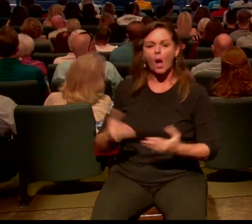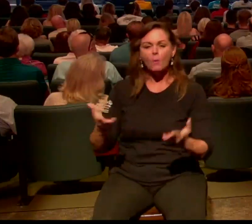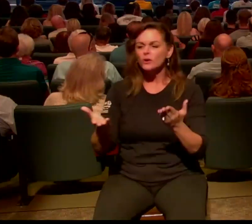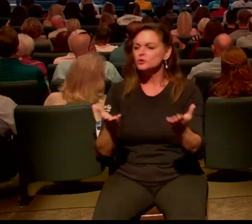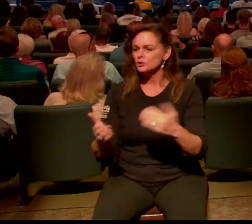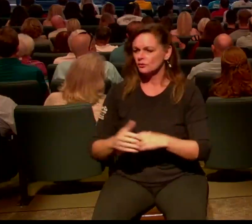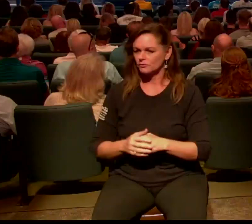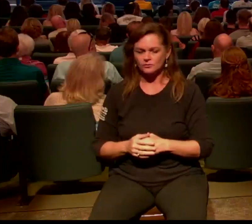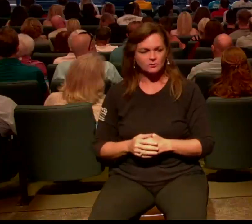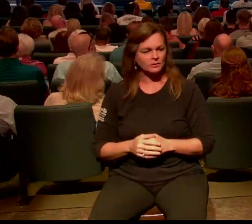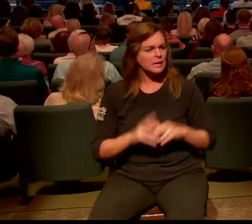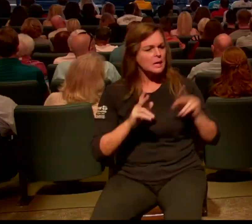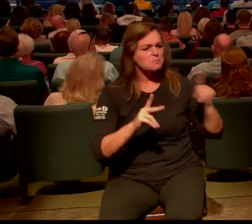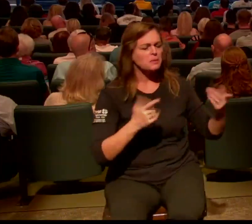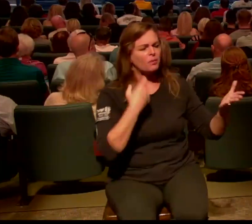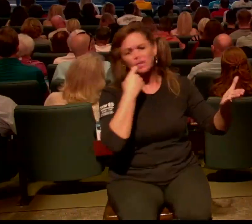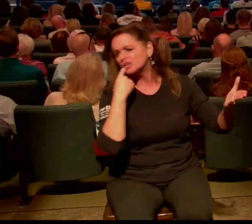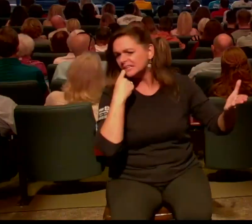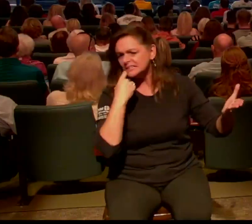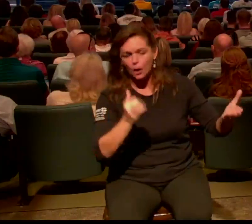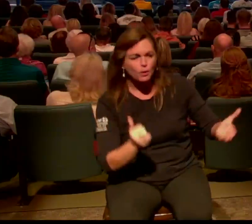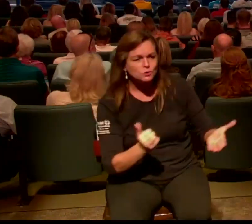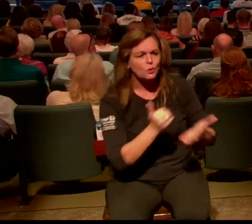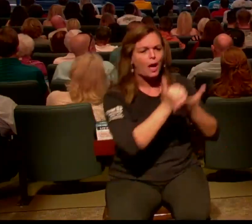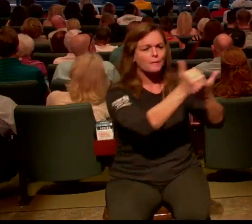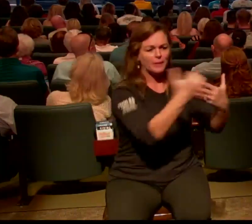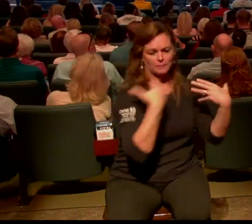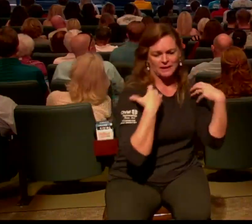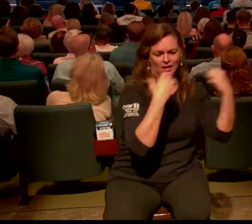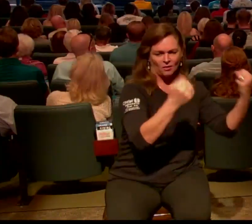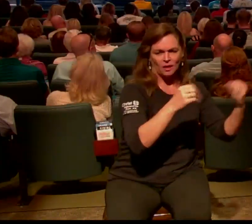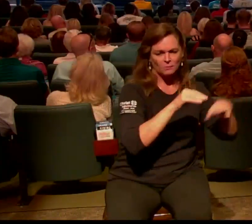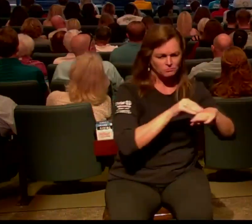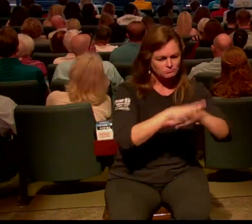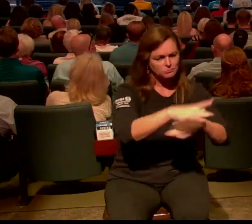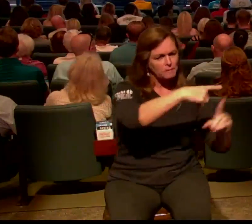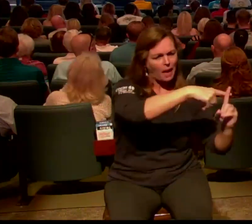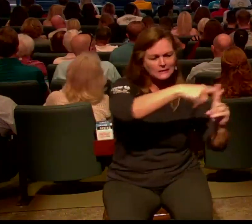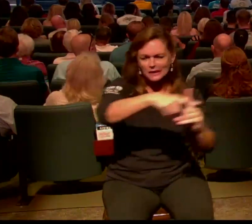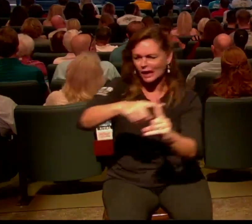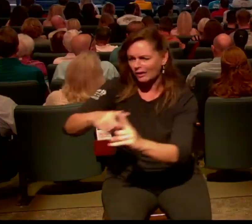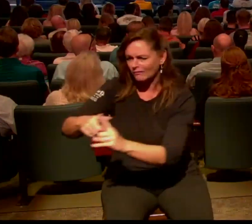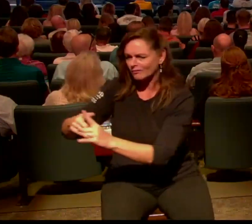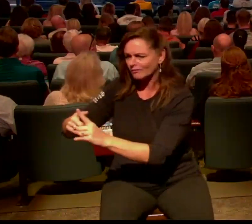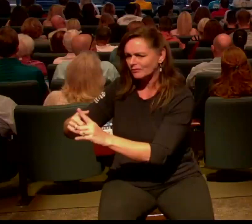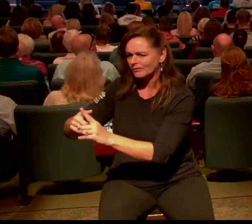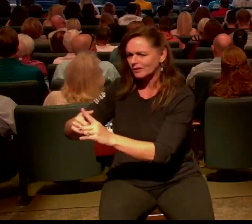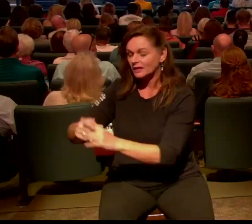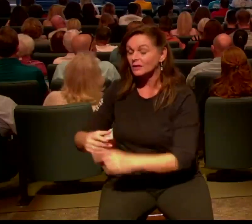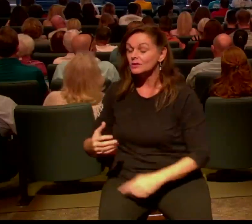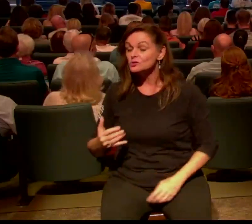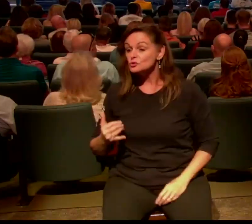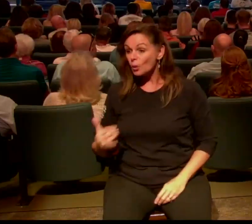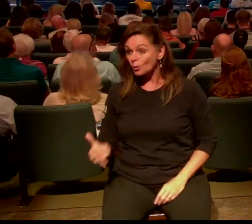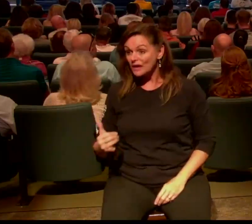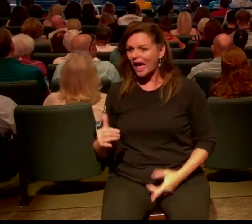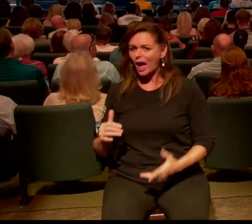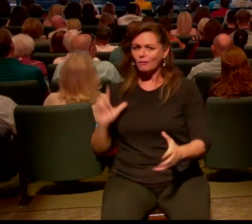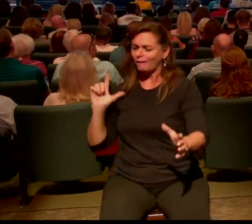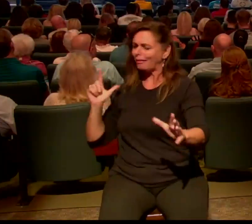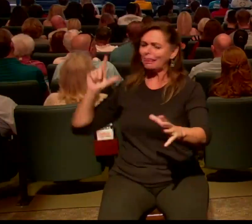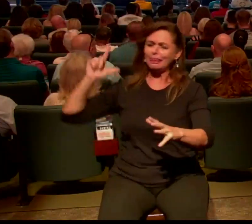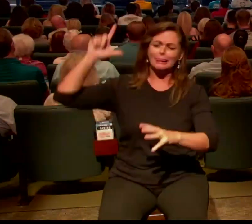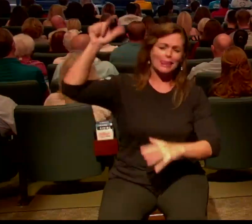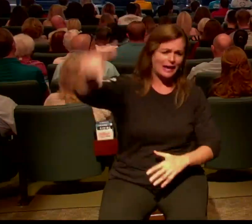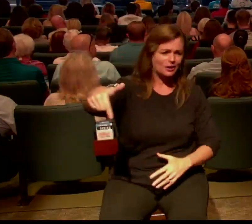heal. I want to lift up people. I want to make a difference. I want to make a positive difference. And now, if you go in Los Angeles, you get right down the heart of Los Angeles, what used to